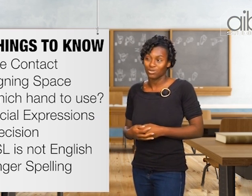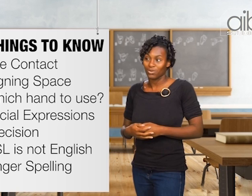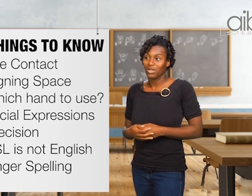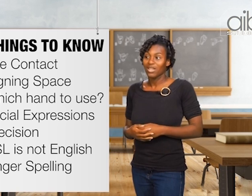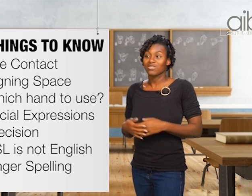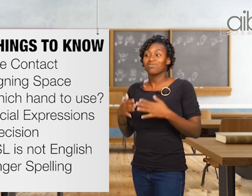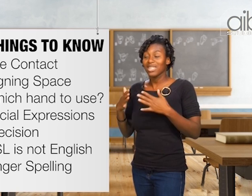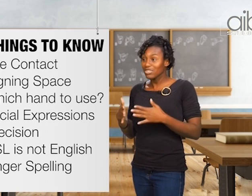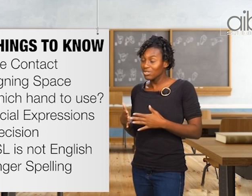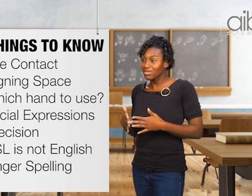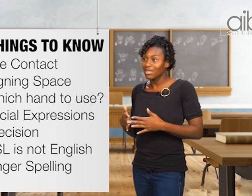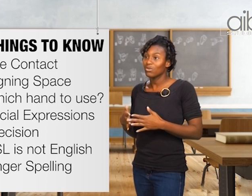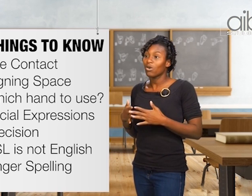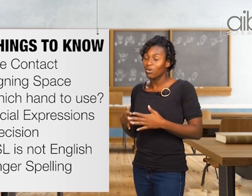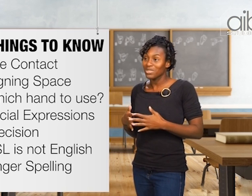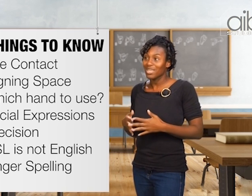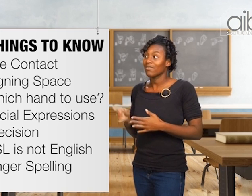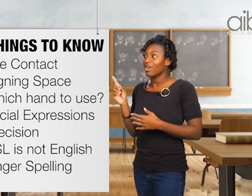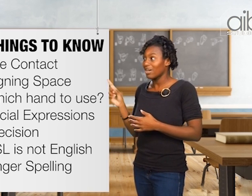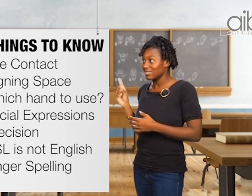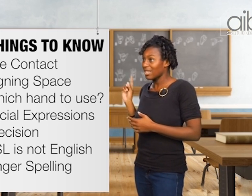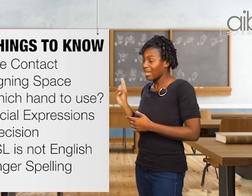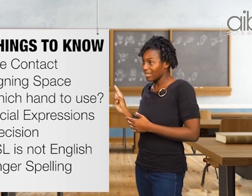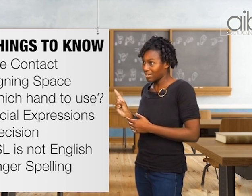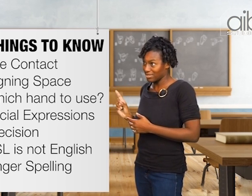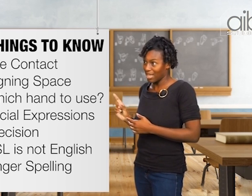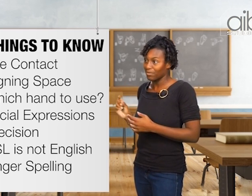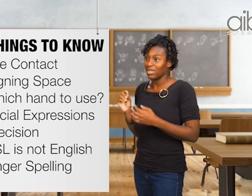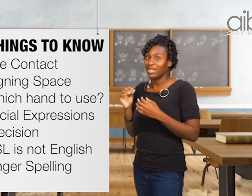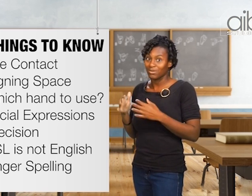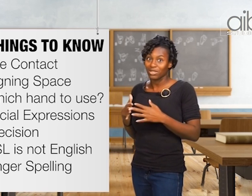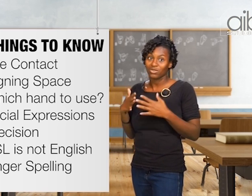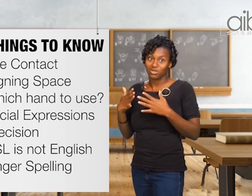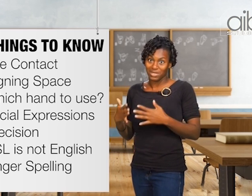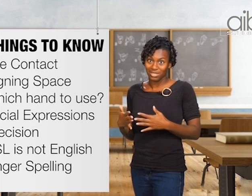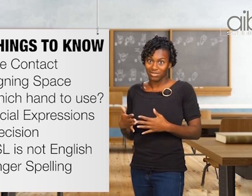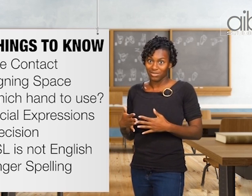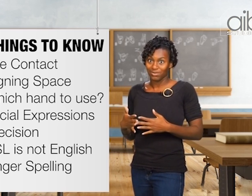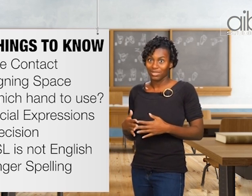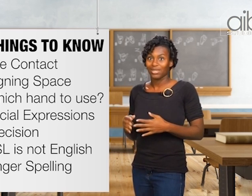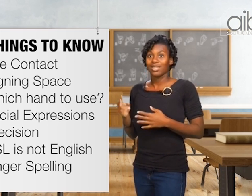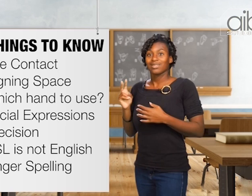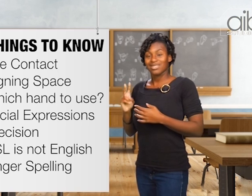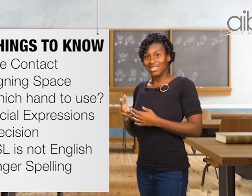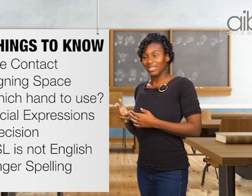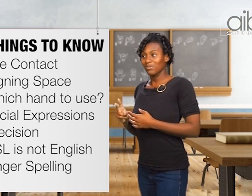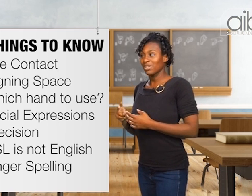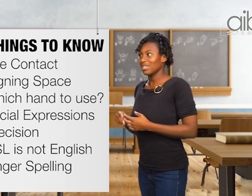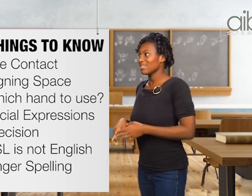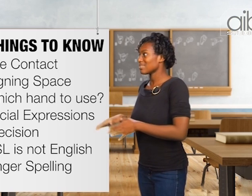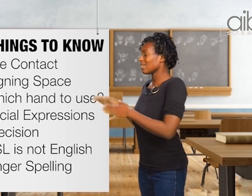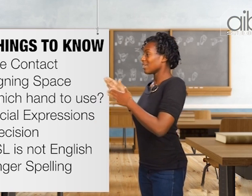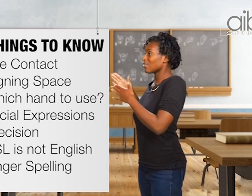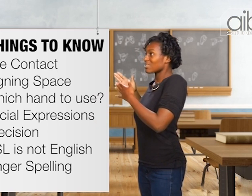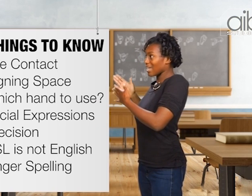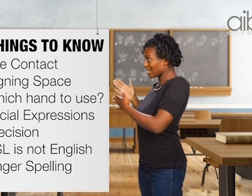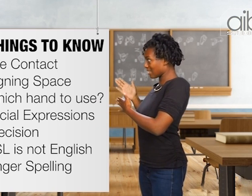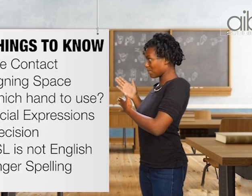individual. So make sure that you always have constant eye contact with anyone you're speaking to. The second one is your signing